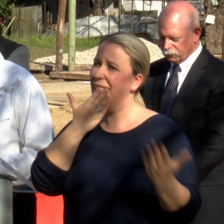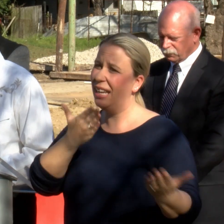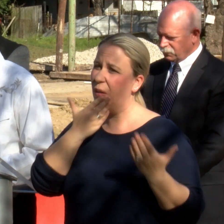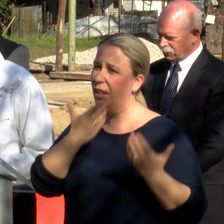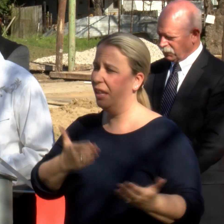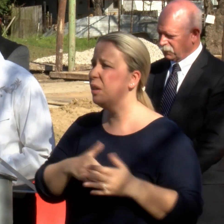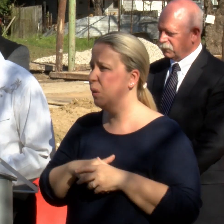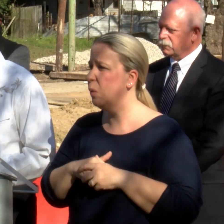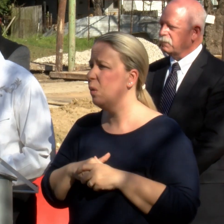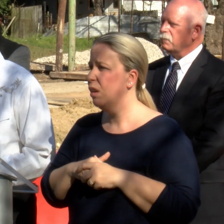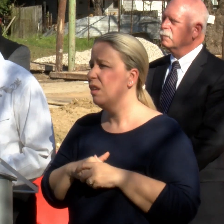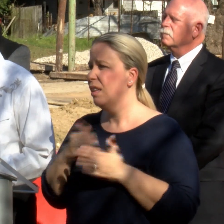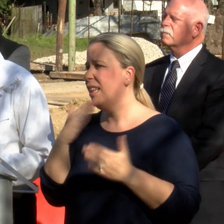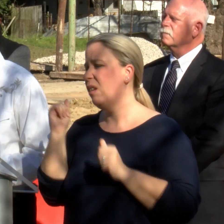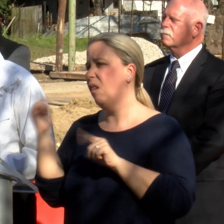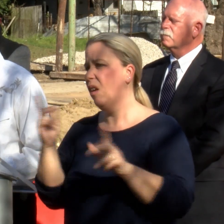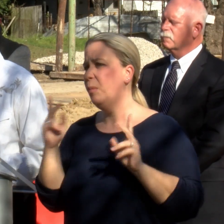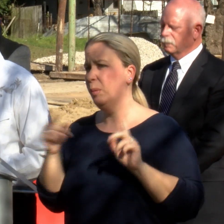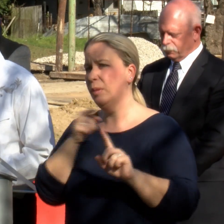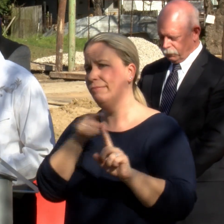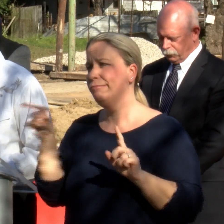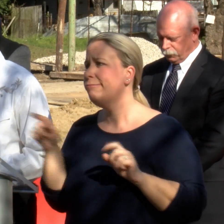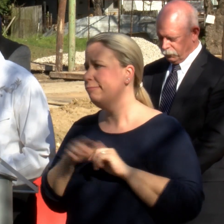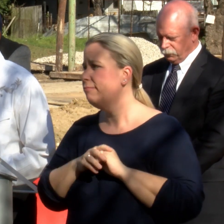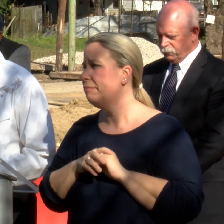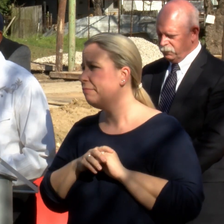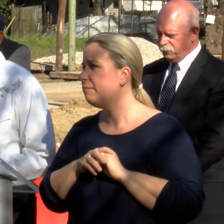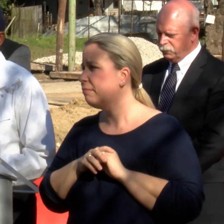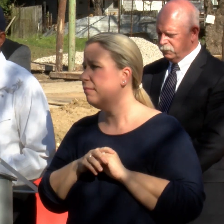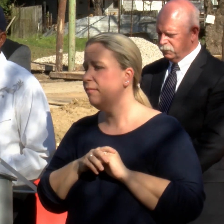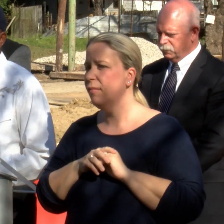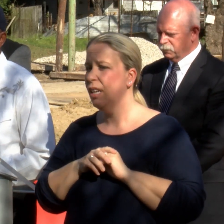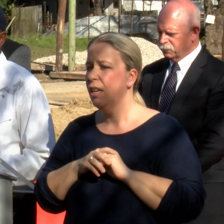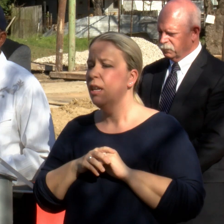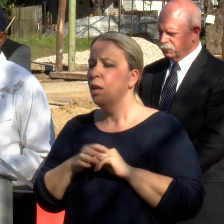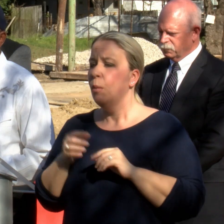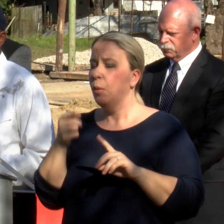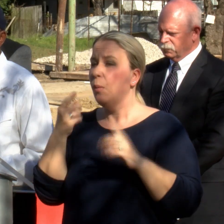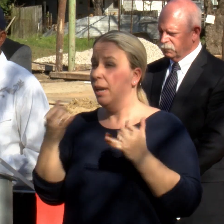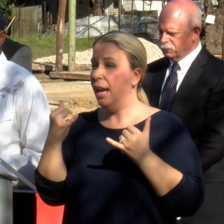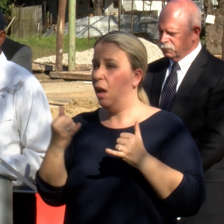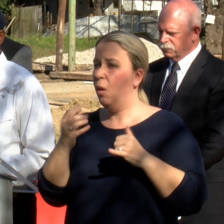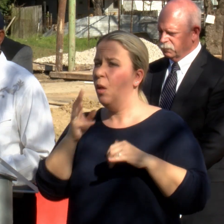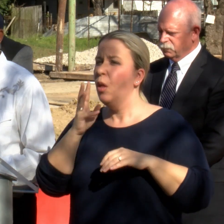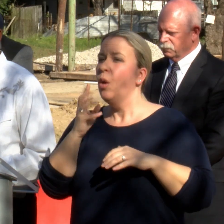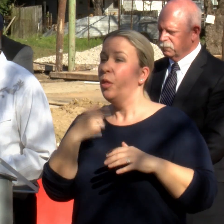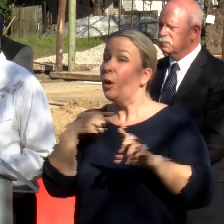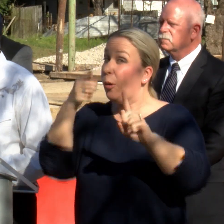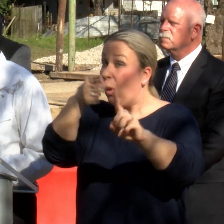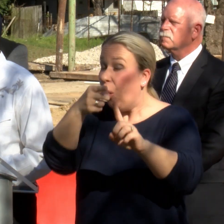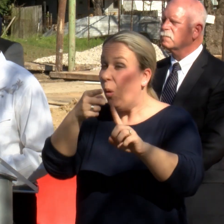and thankful for everyone. And the goal is for this boil water notice to